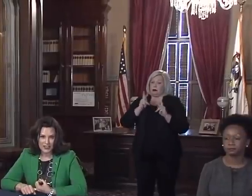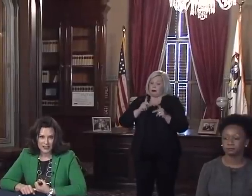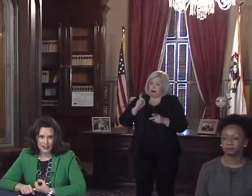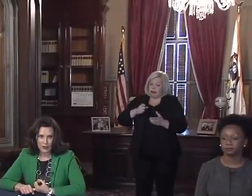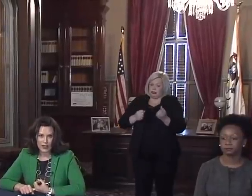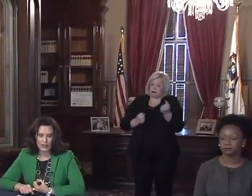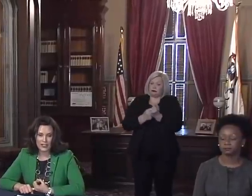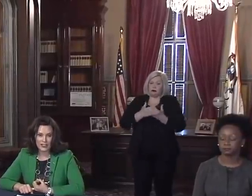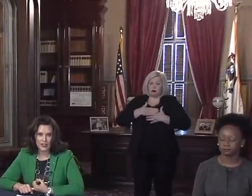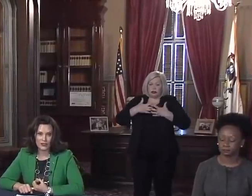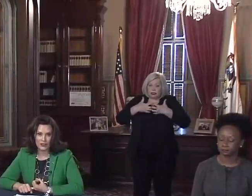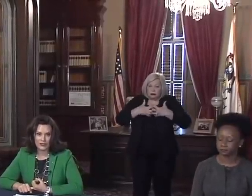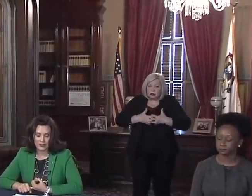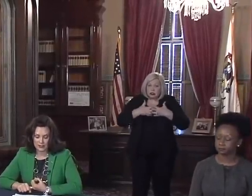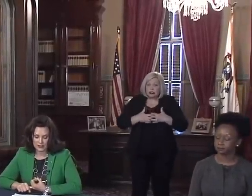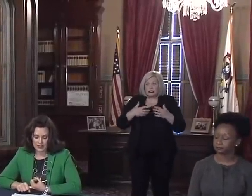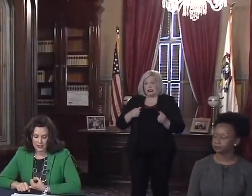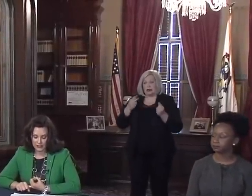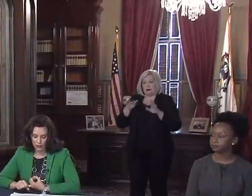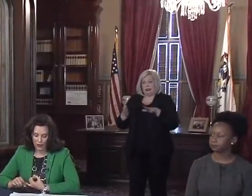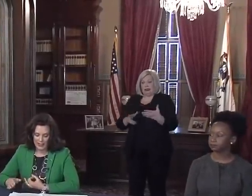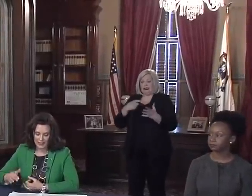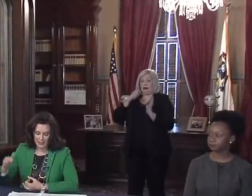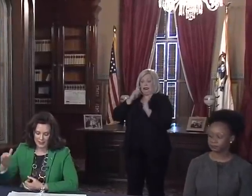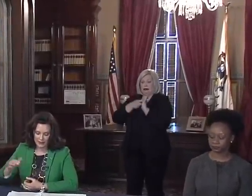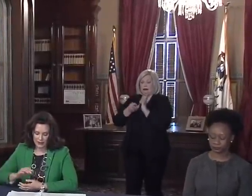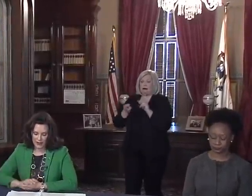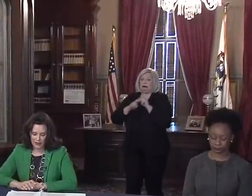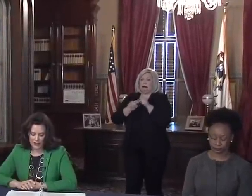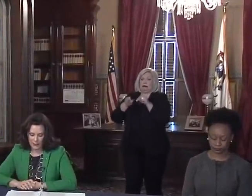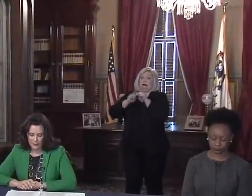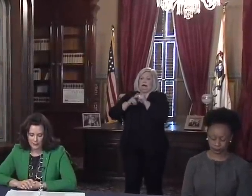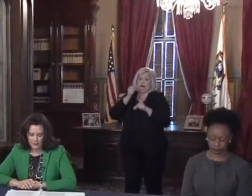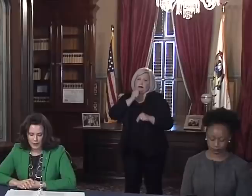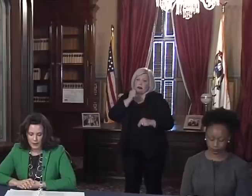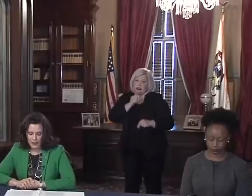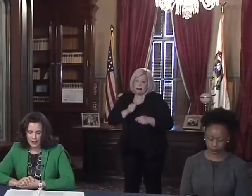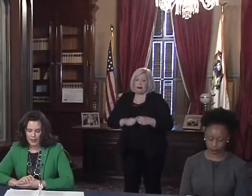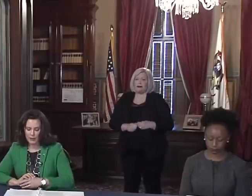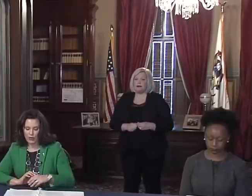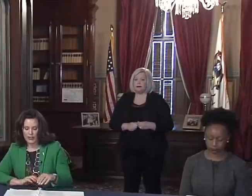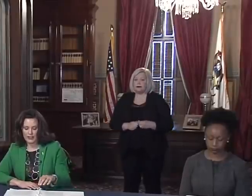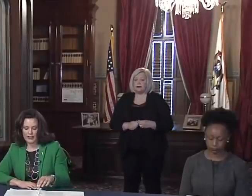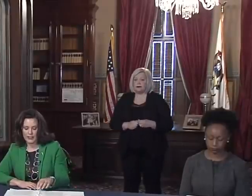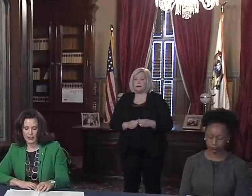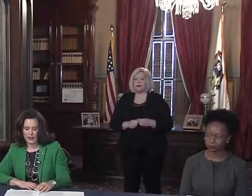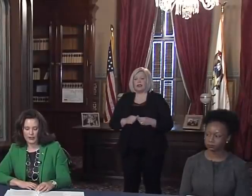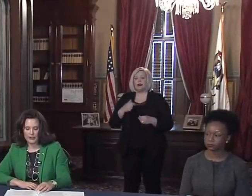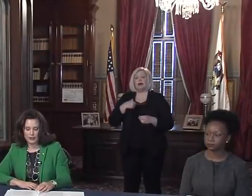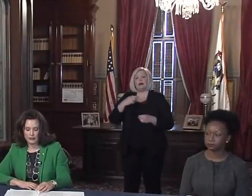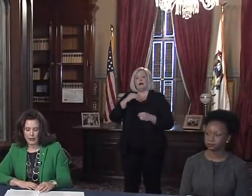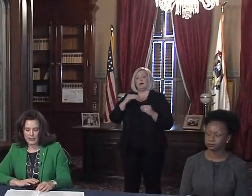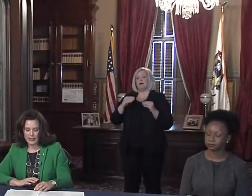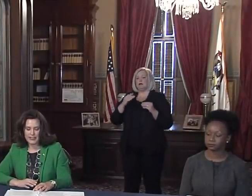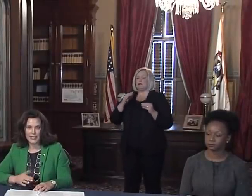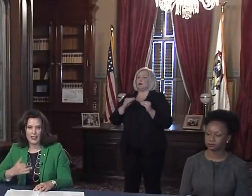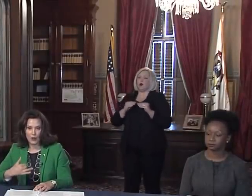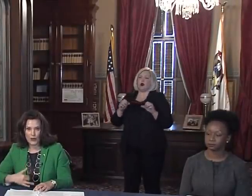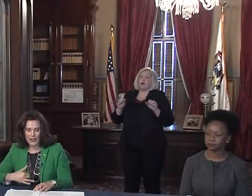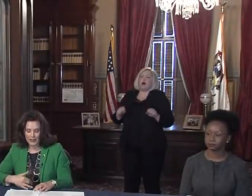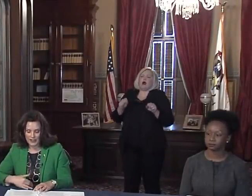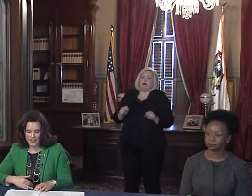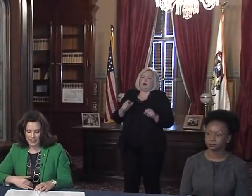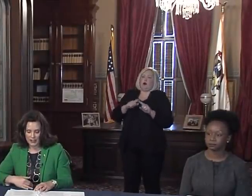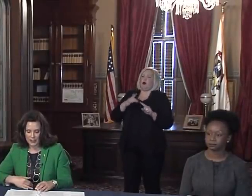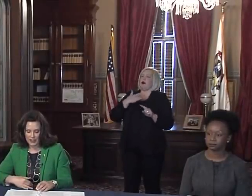number of deaths that we have continued to see rising every day. The more likely scenarios, based on the data that